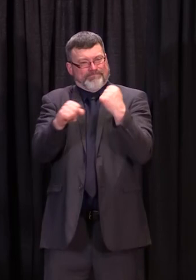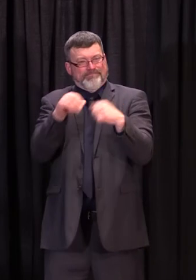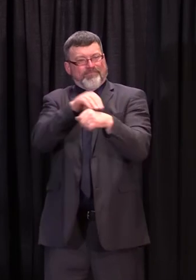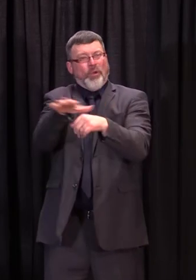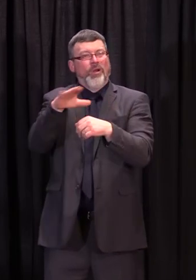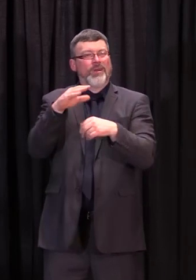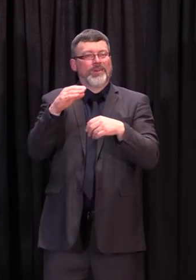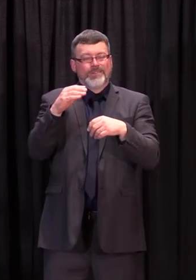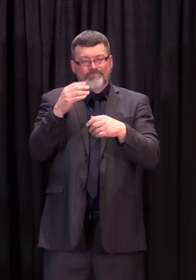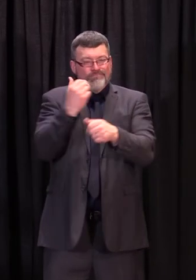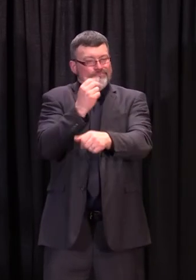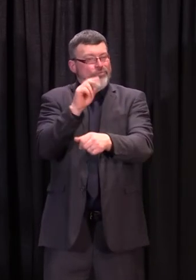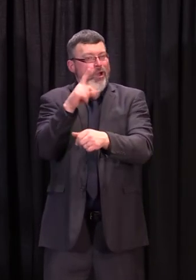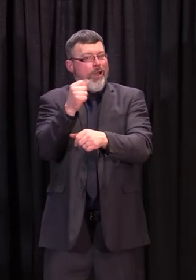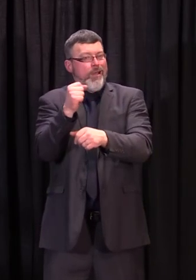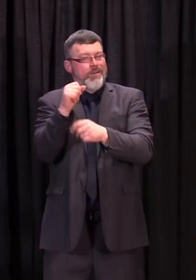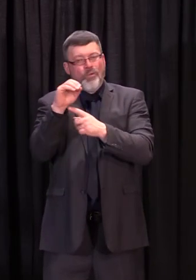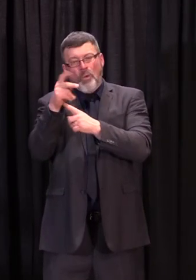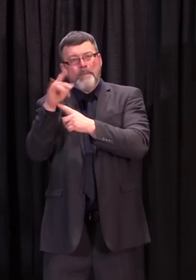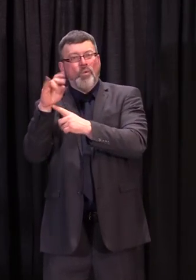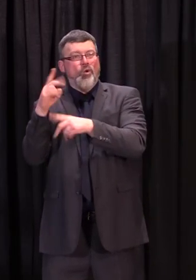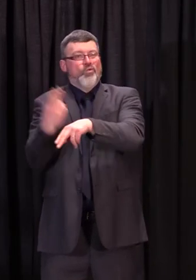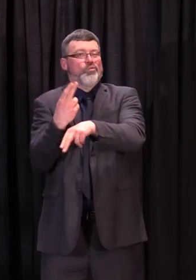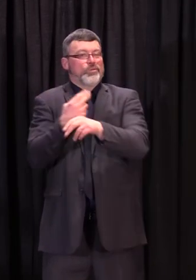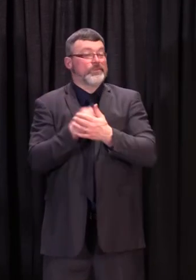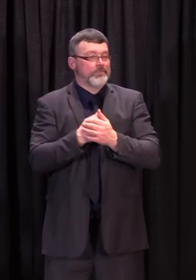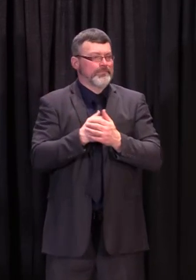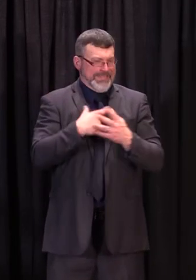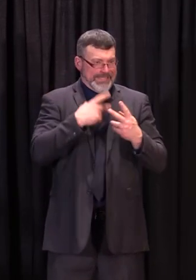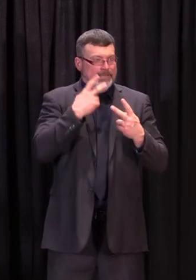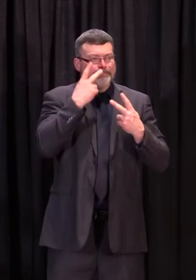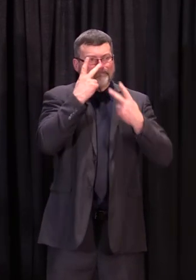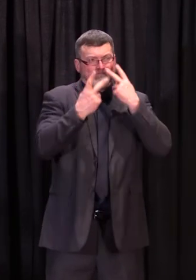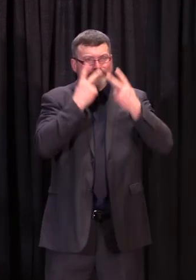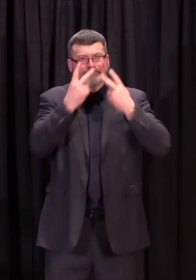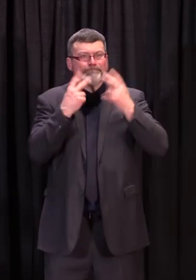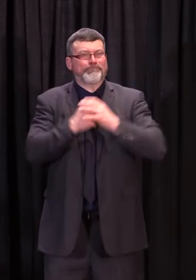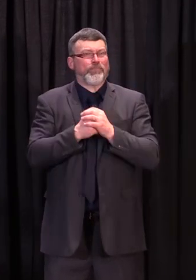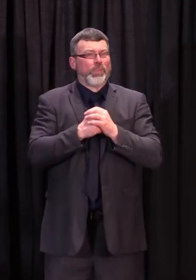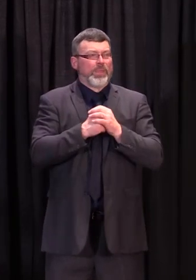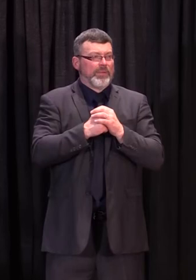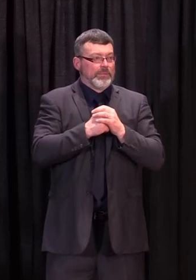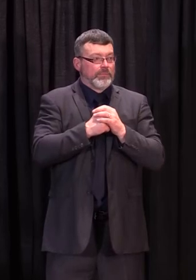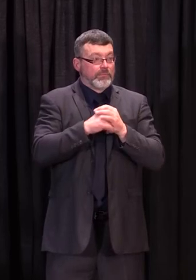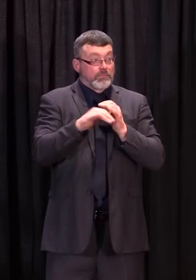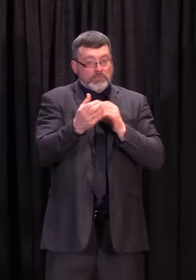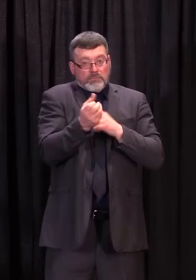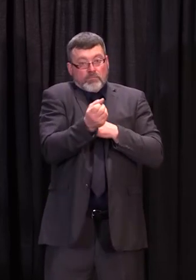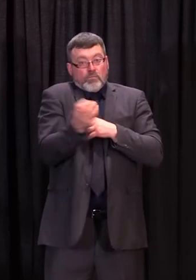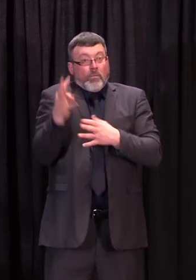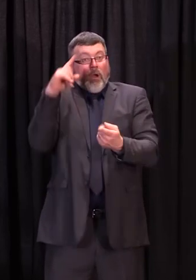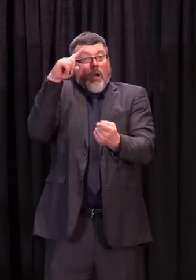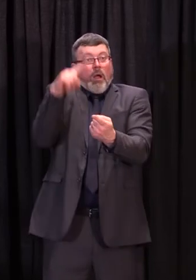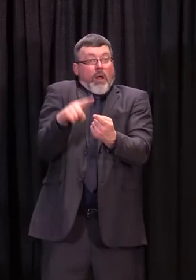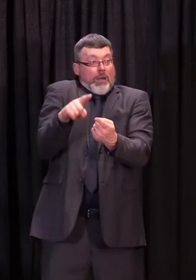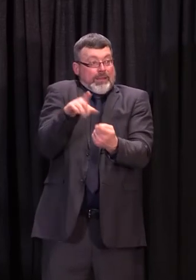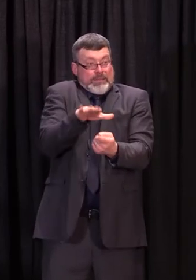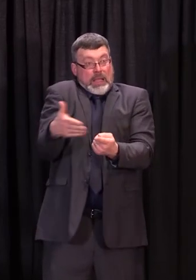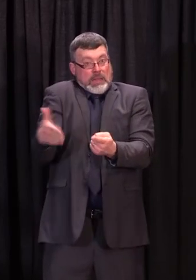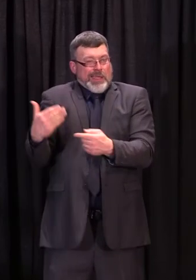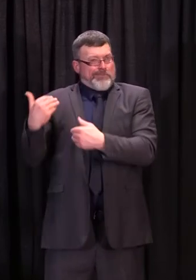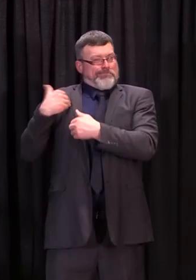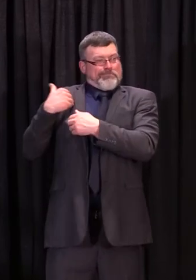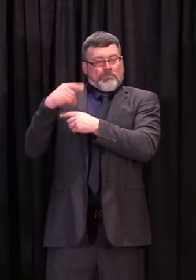After seeing fewer overdose deaths in 2019, sadly, we've seen increases over the